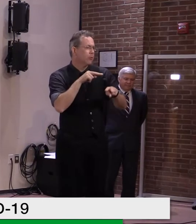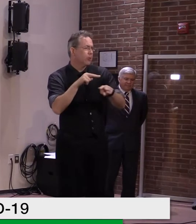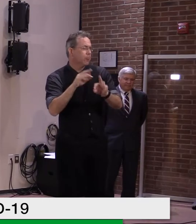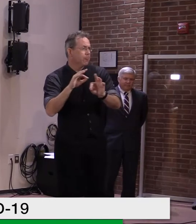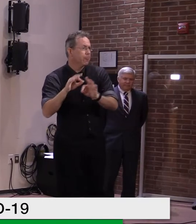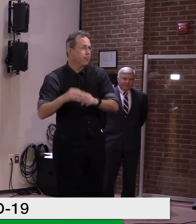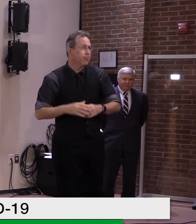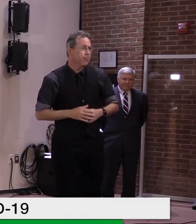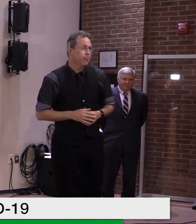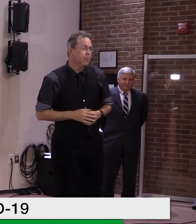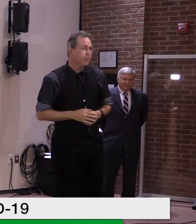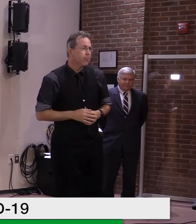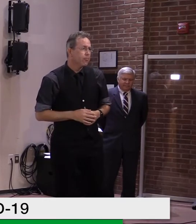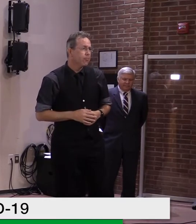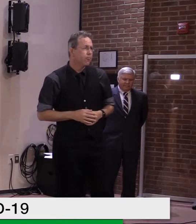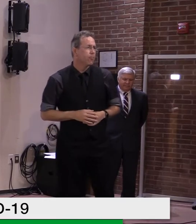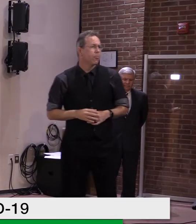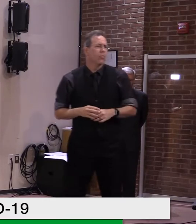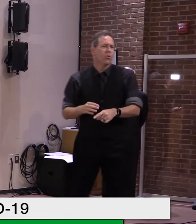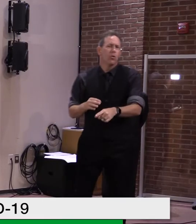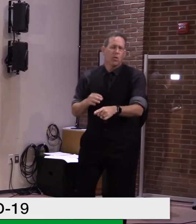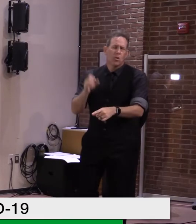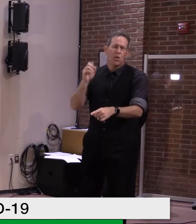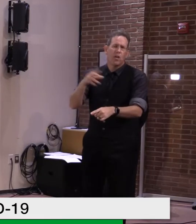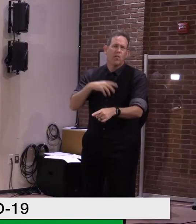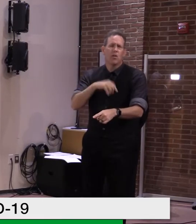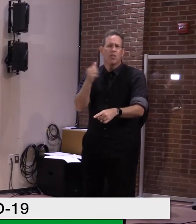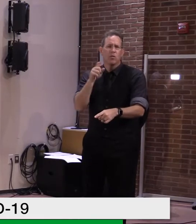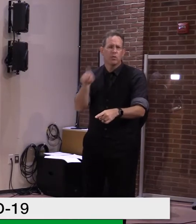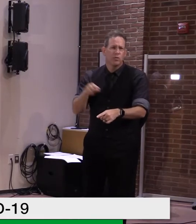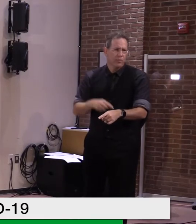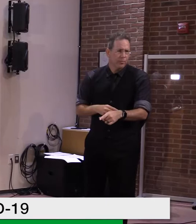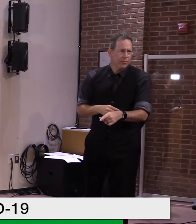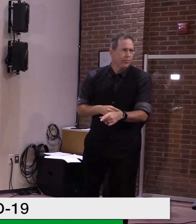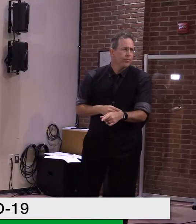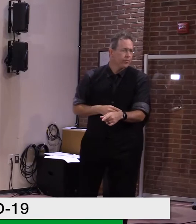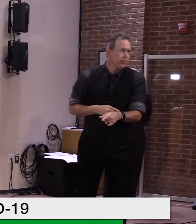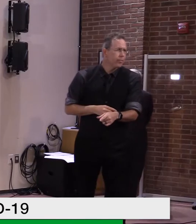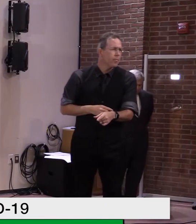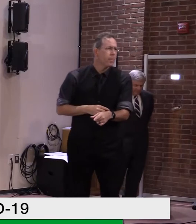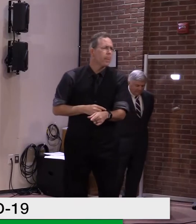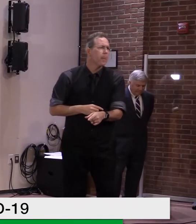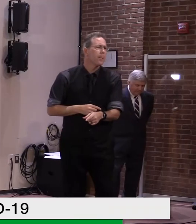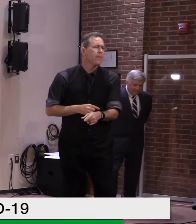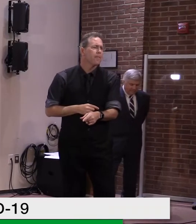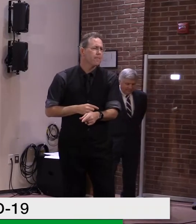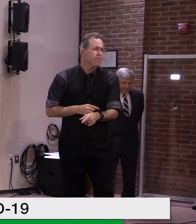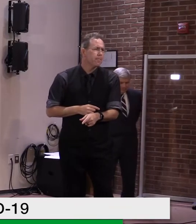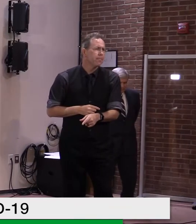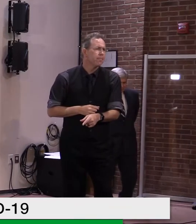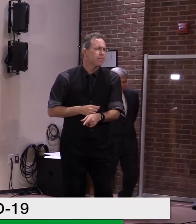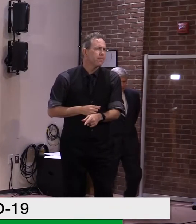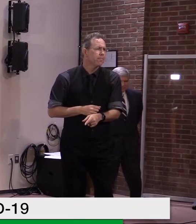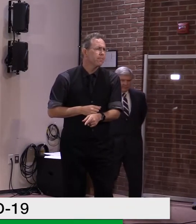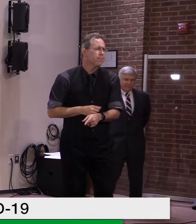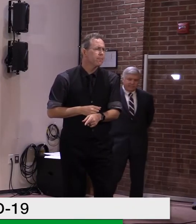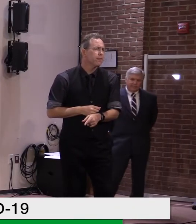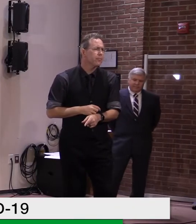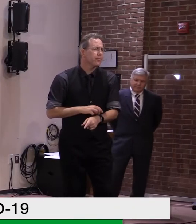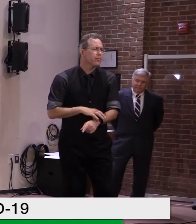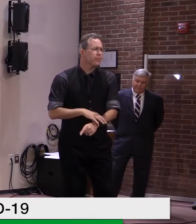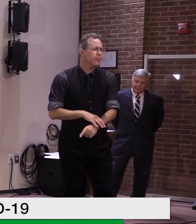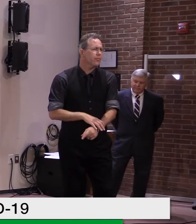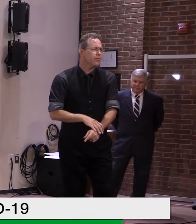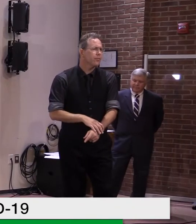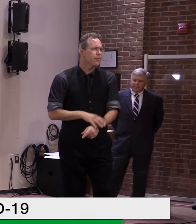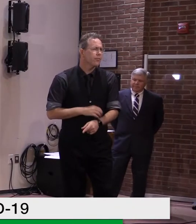Okay. I have a question for Dr. Levine. I'm looking at the vaccine data on the